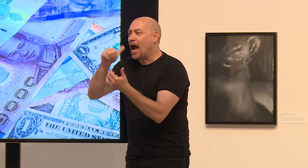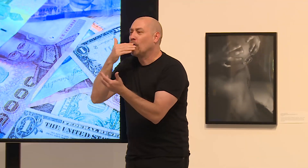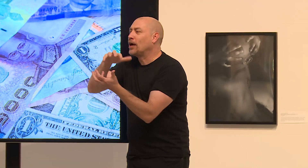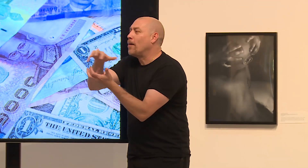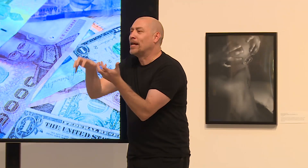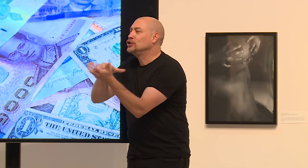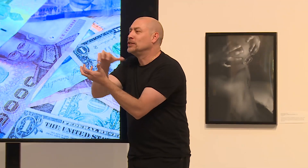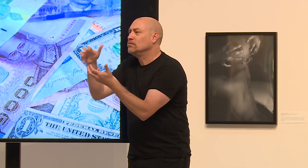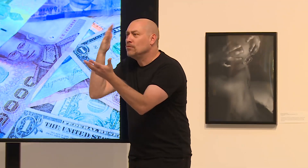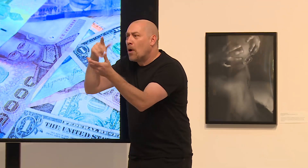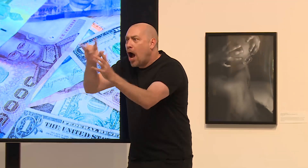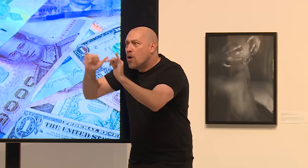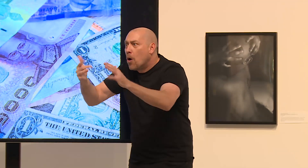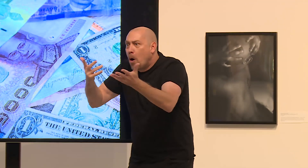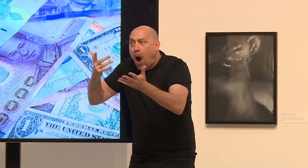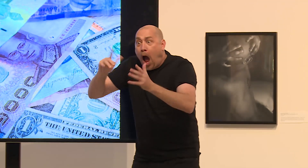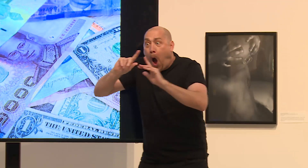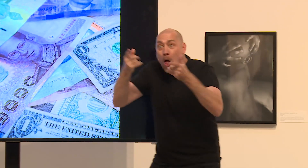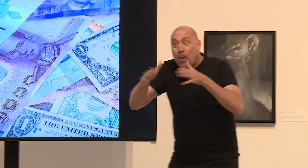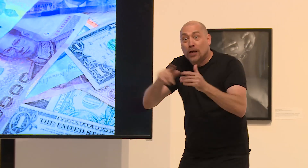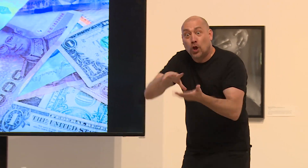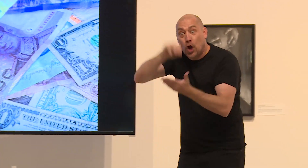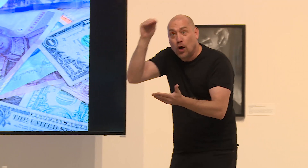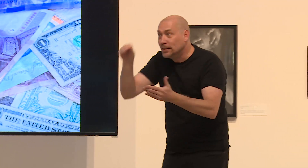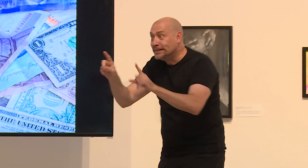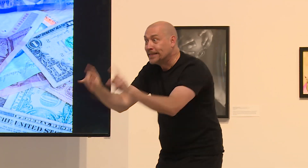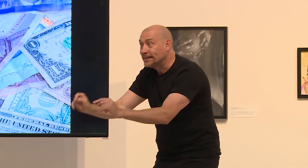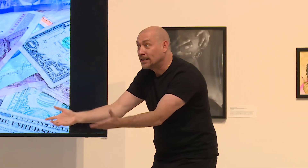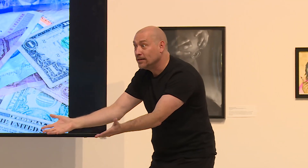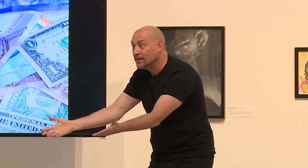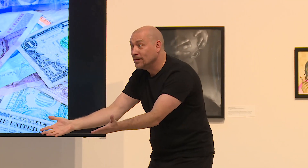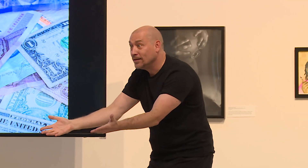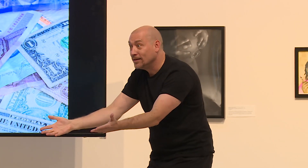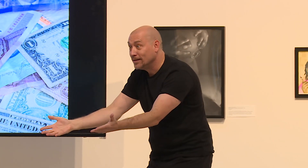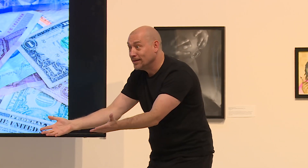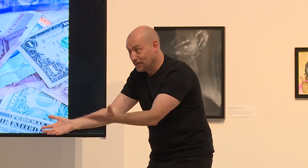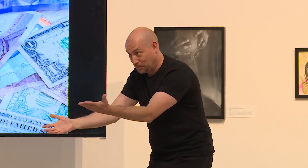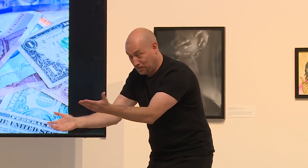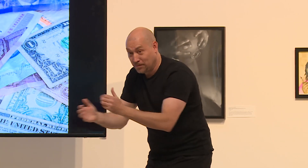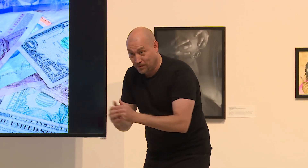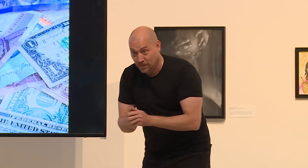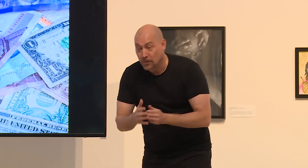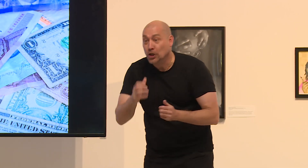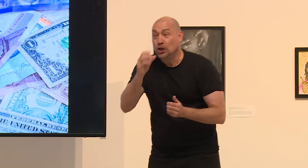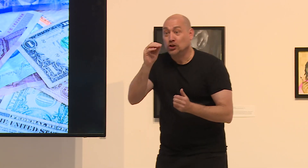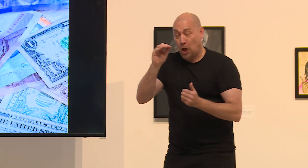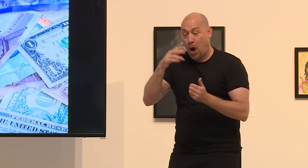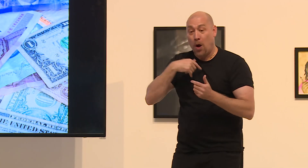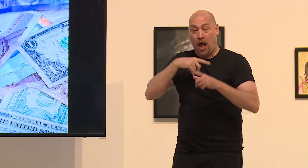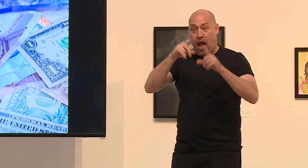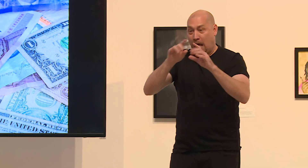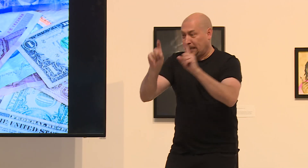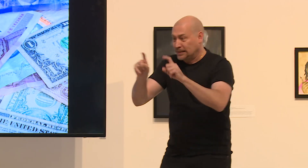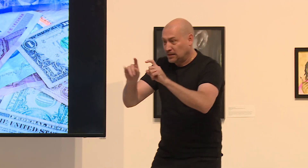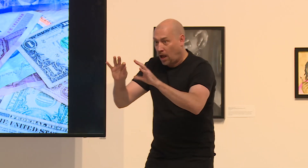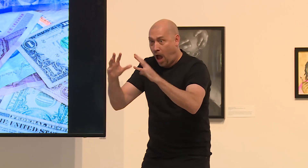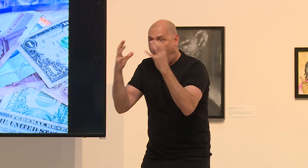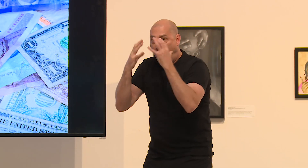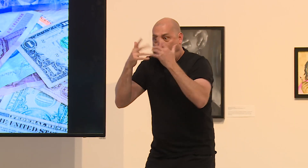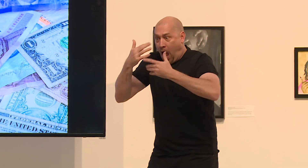have people testing it, and we had to learn how to make the right sauce to go with this. And